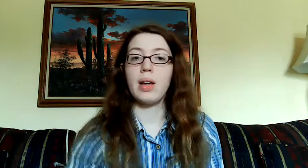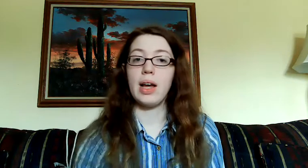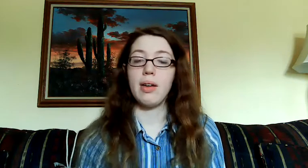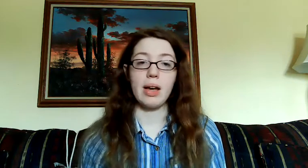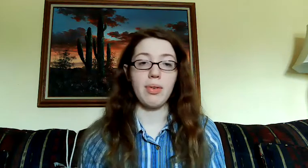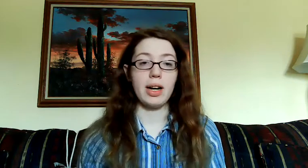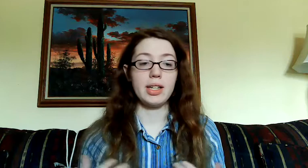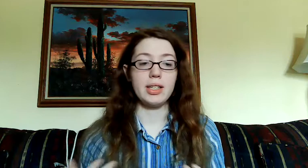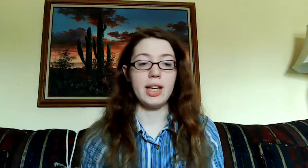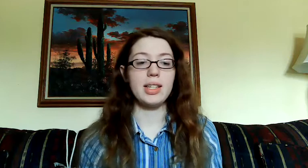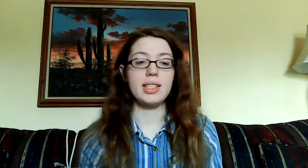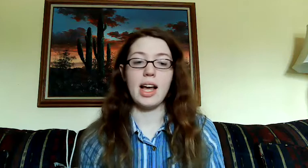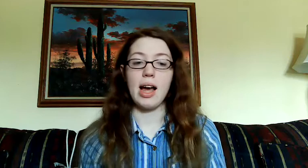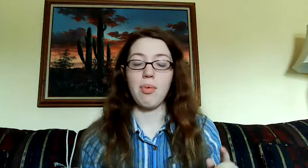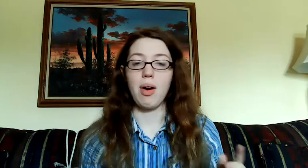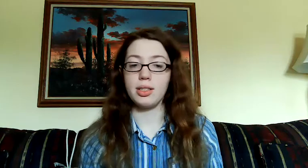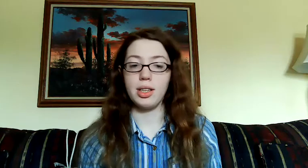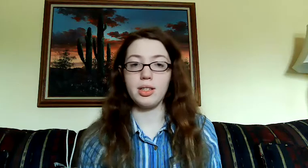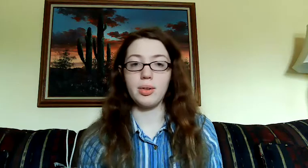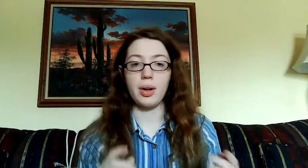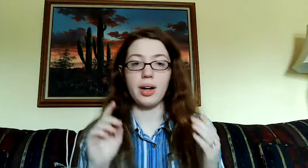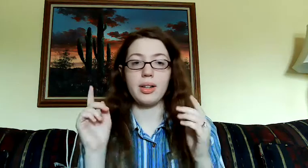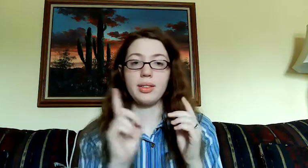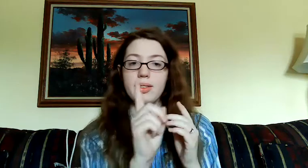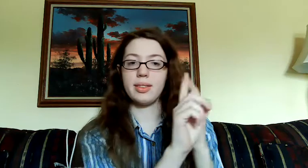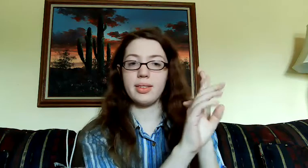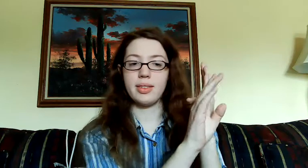Now what I said was, I walked to the door,